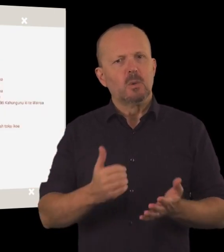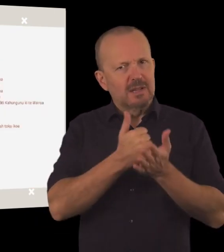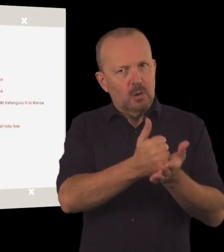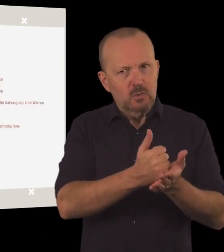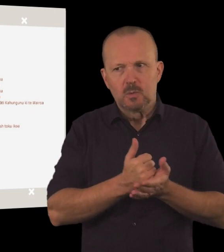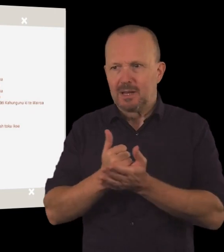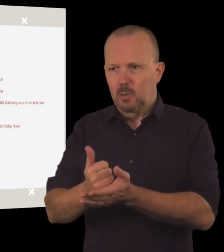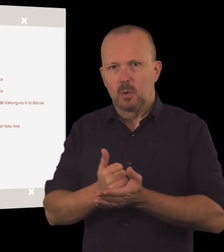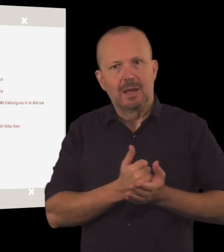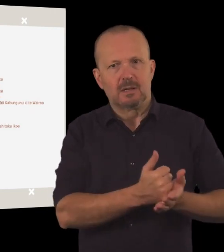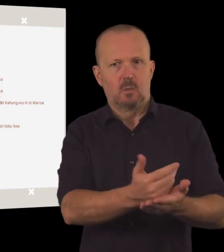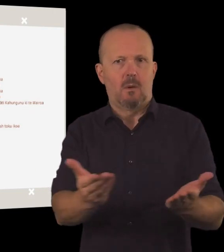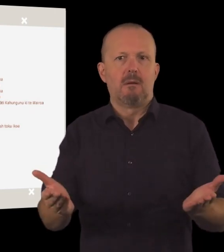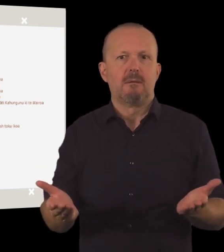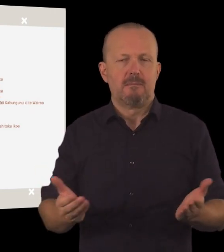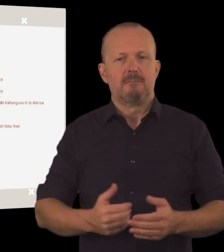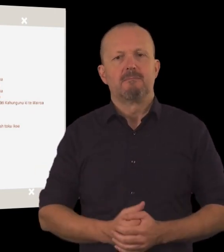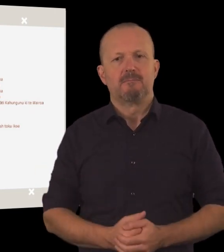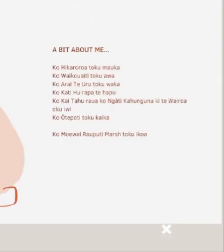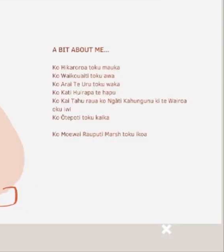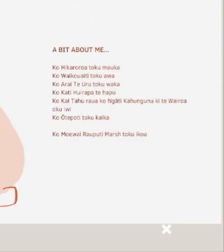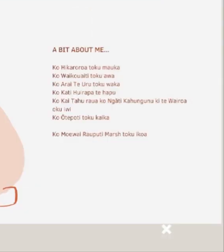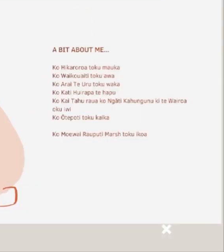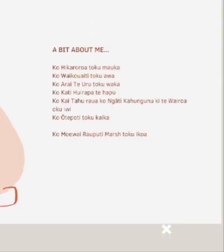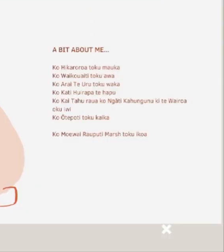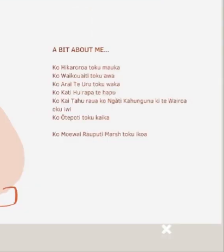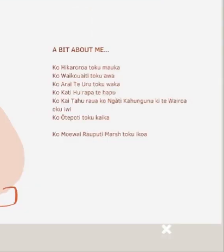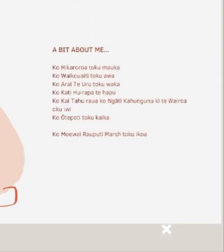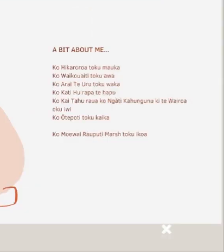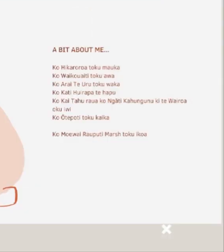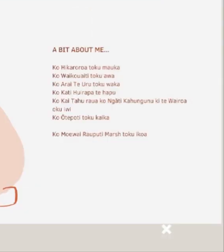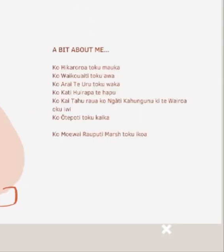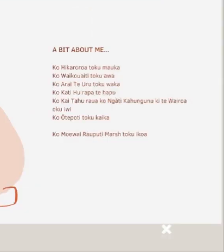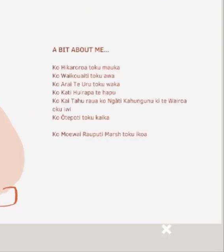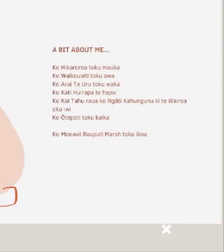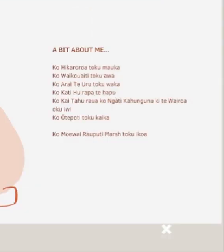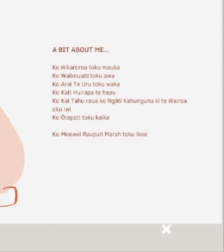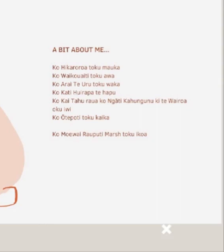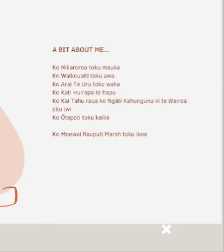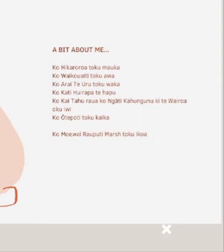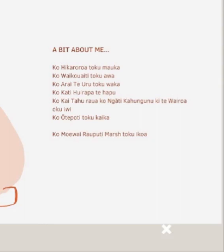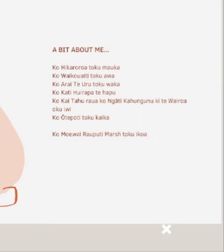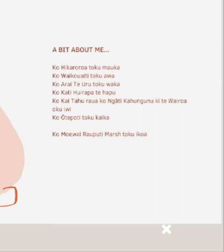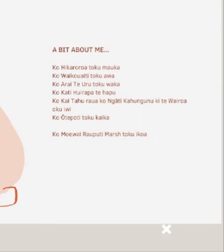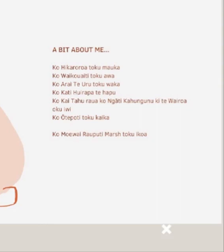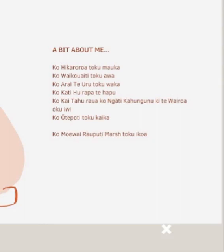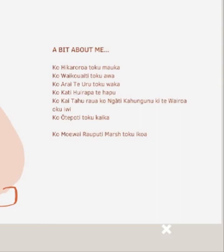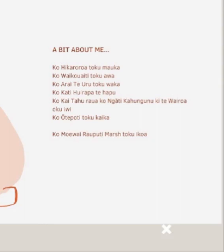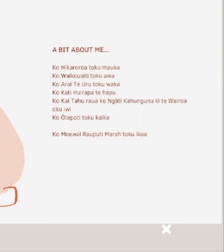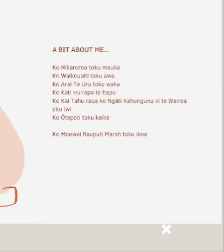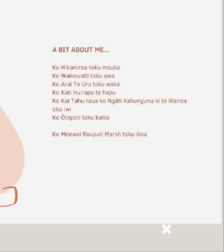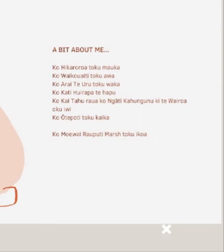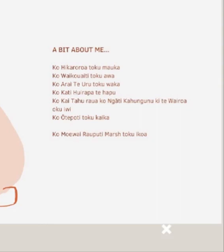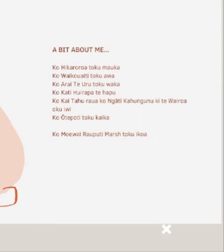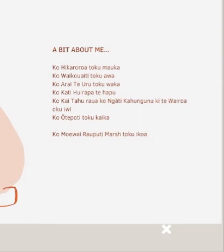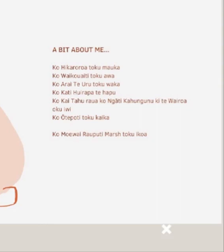So tēnā koutou, tēnā koutou, tēnā koutou katoa. Ko hikaroroa toku mauka, ko waikawa iti